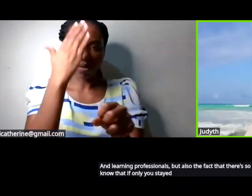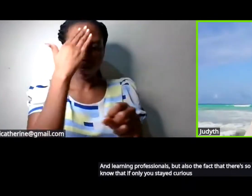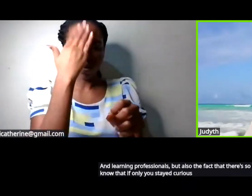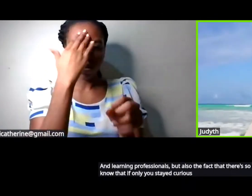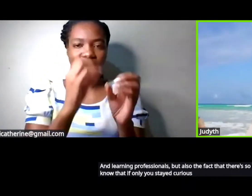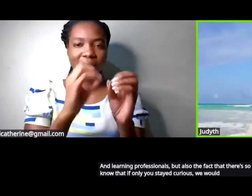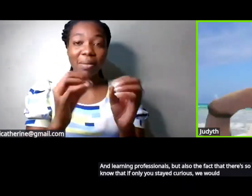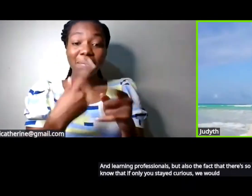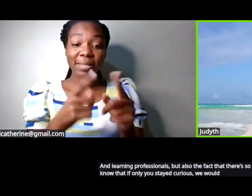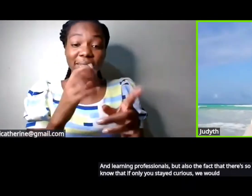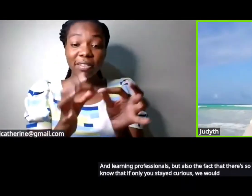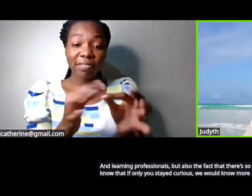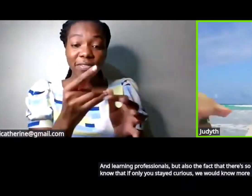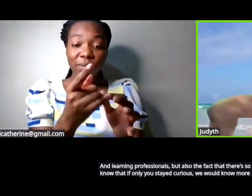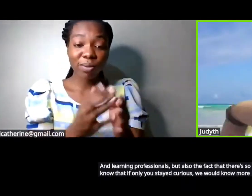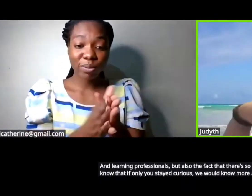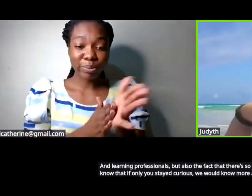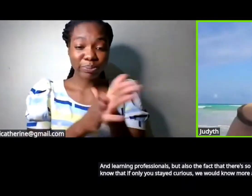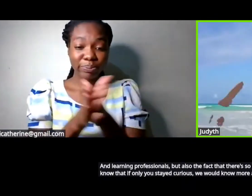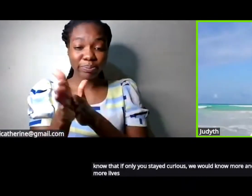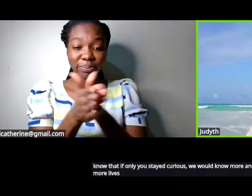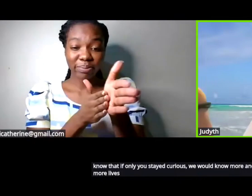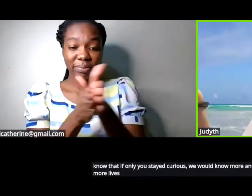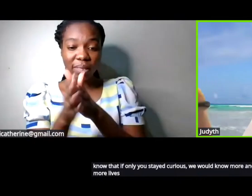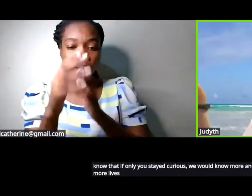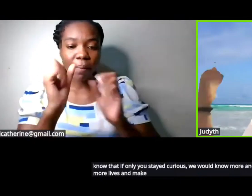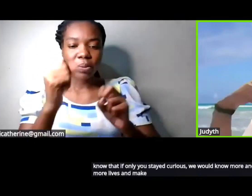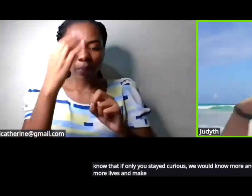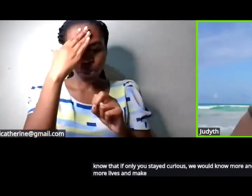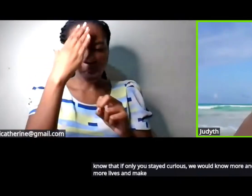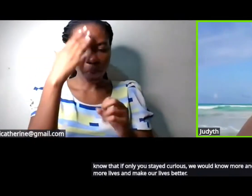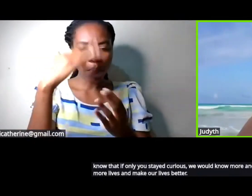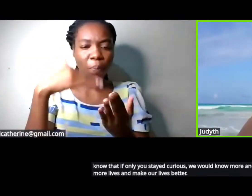more and we would touch more lives and make our lives better.